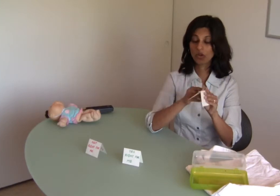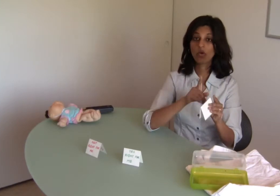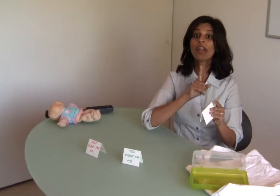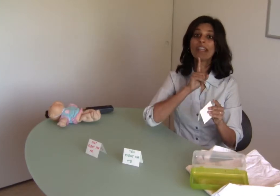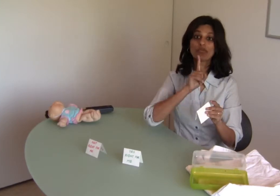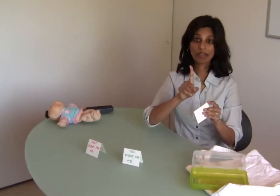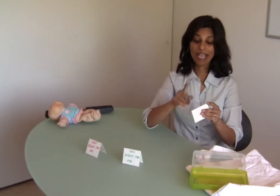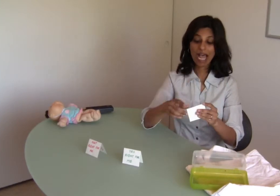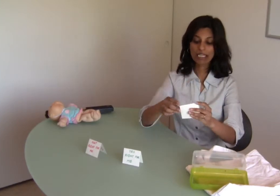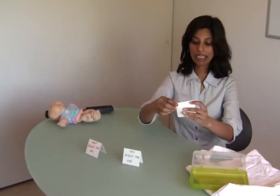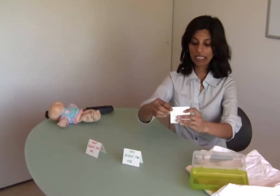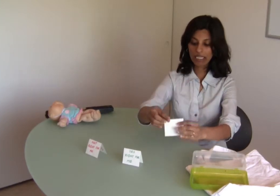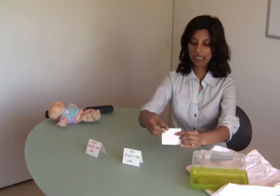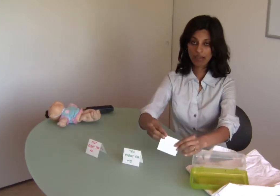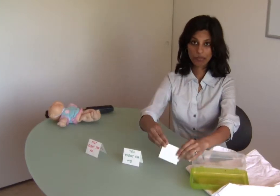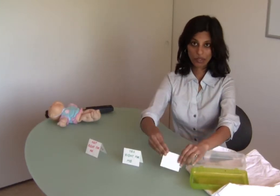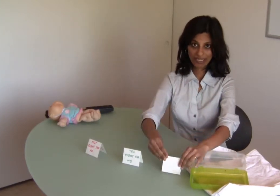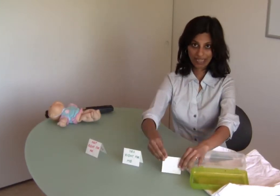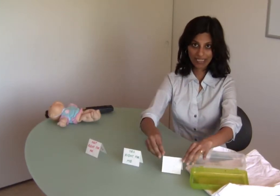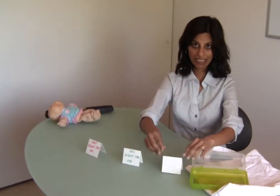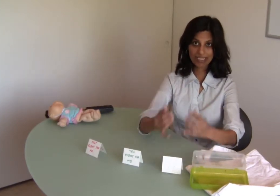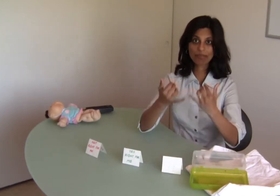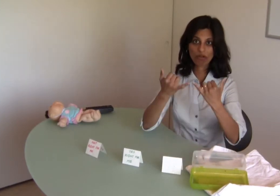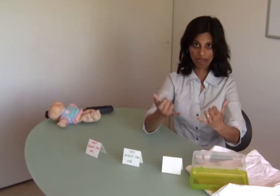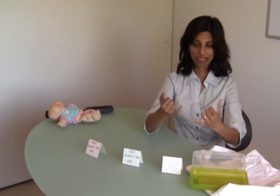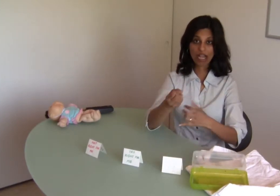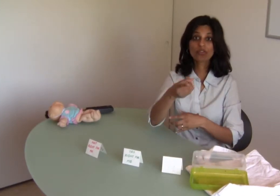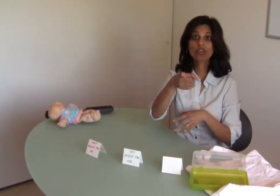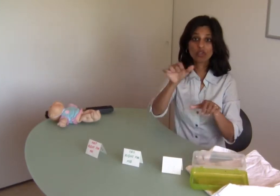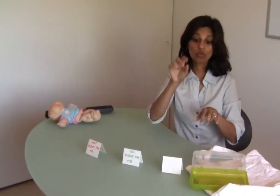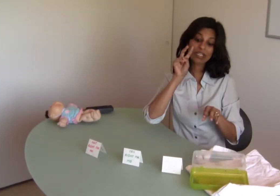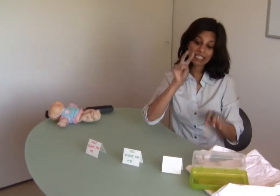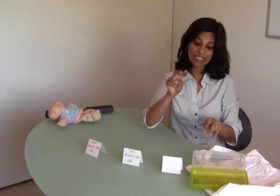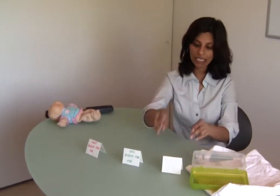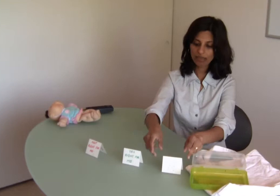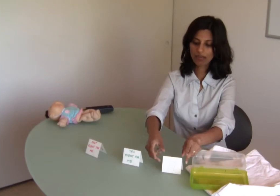So in reality, put it like this, but right now so you can see it,